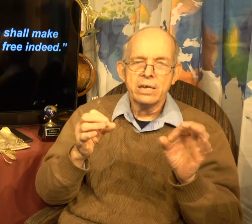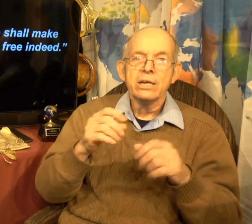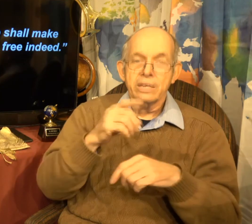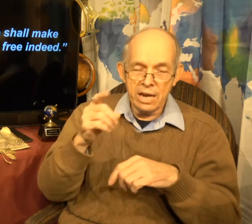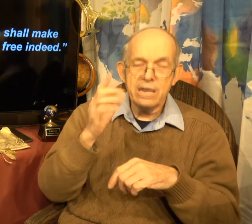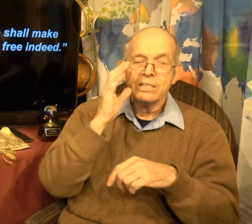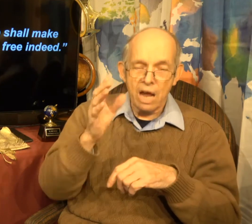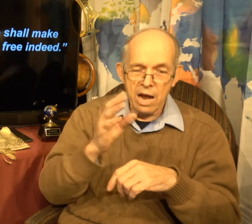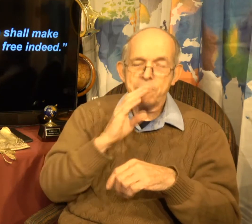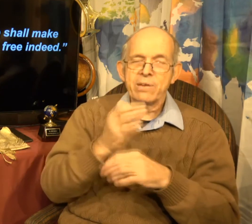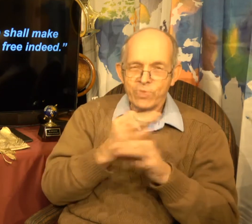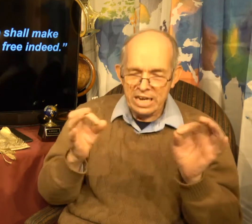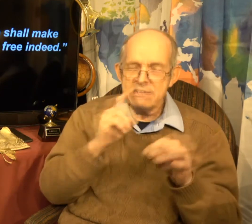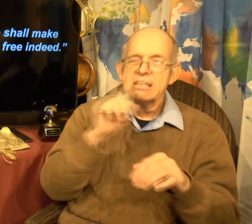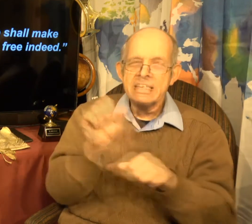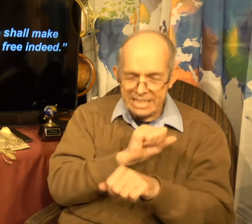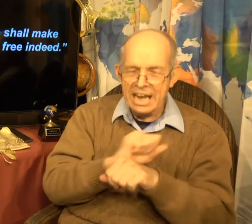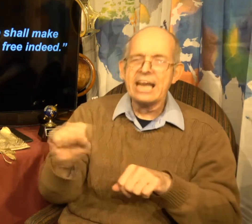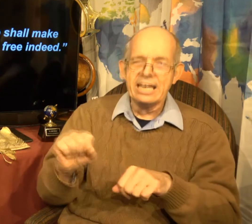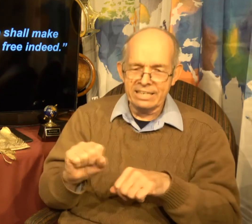ye can be free.